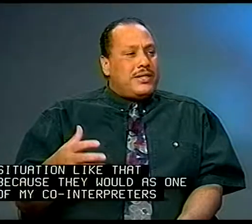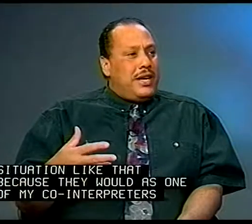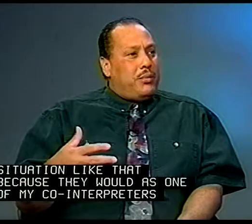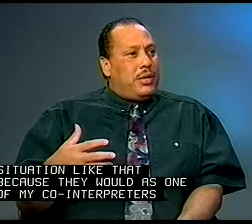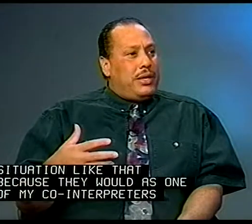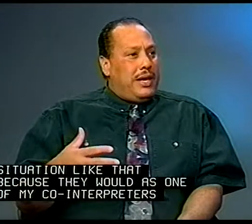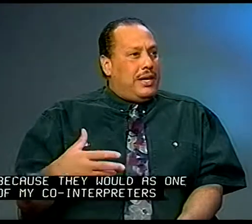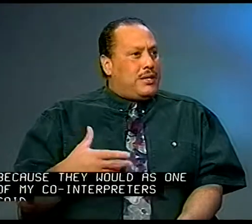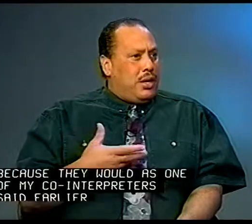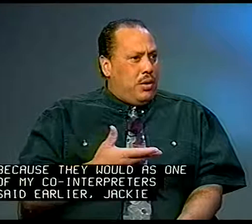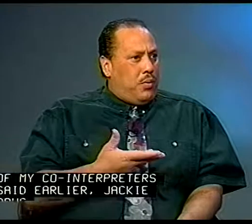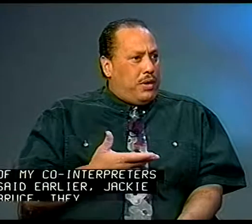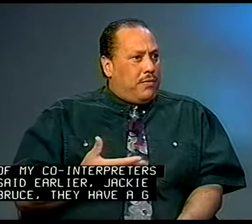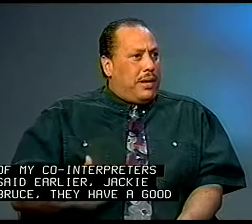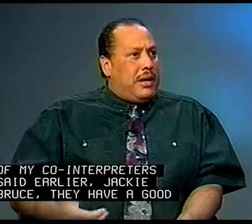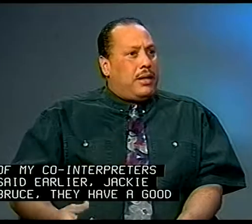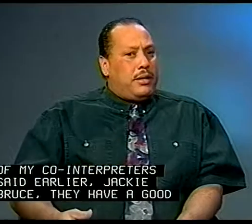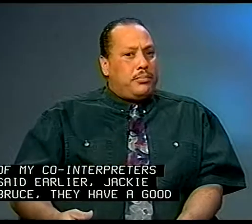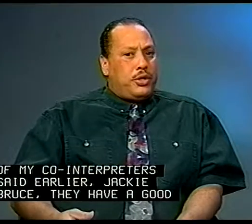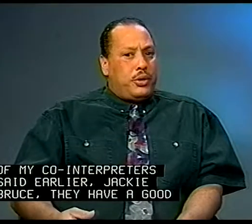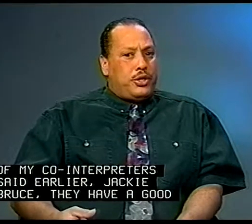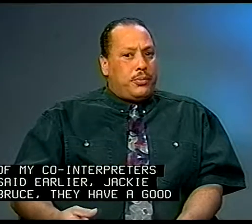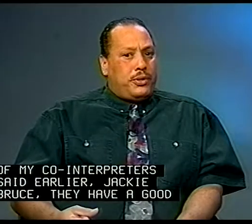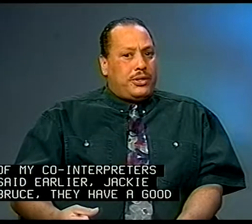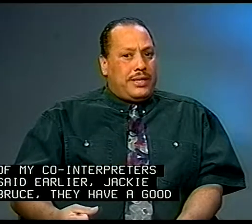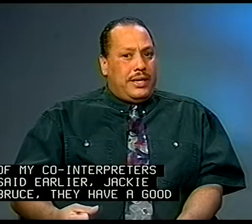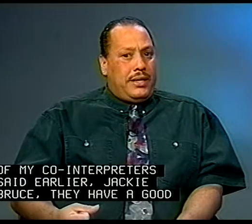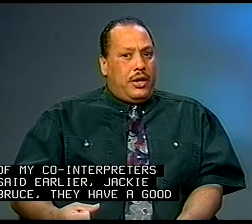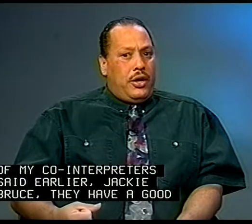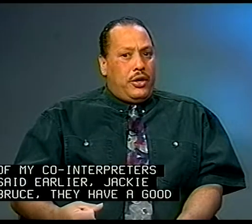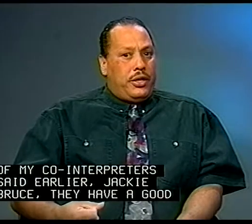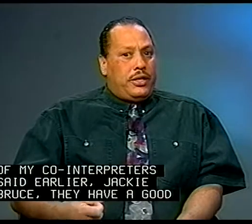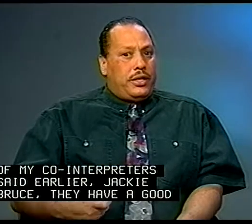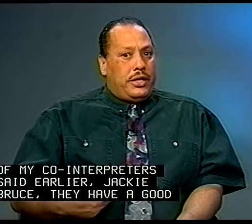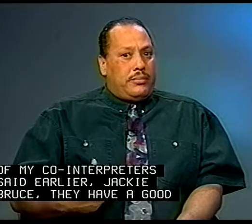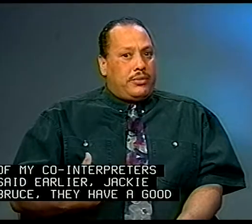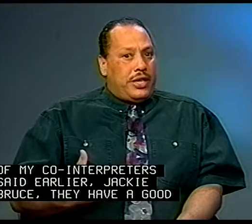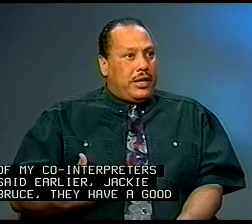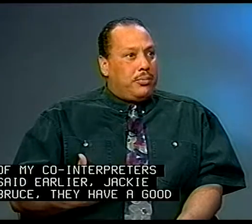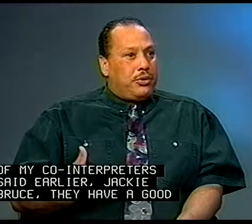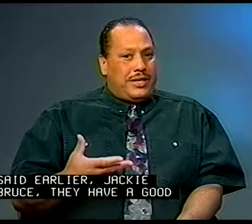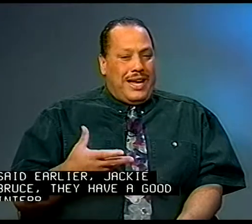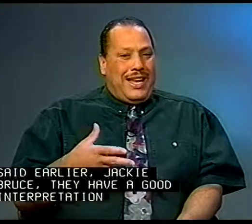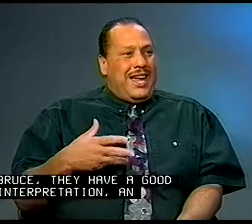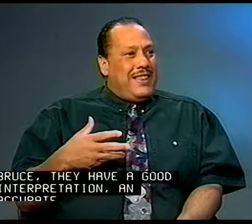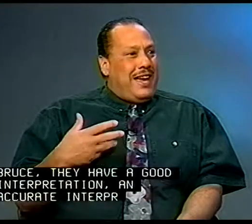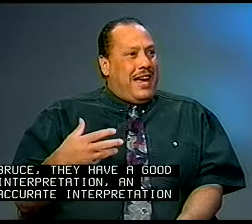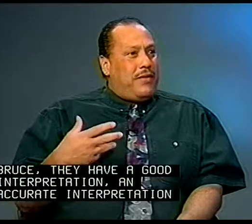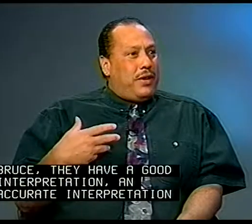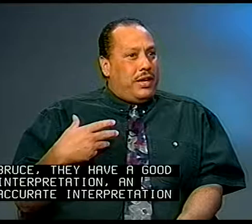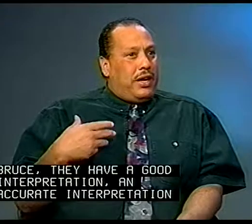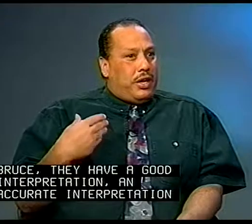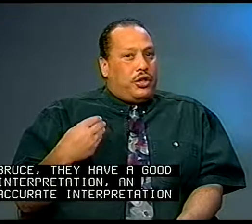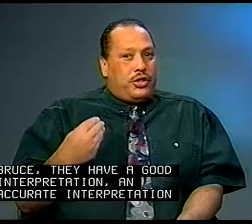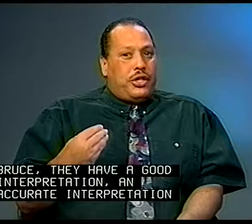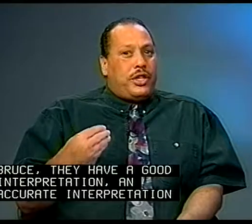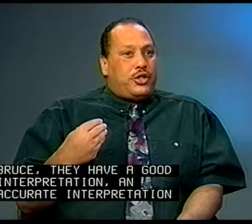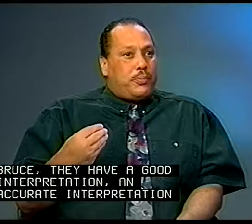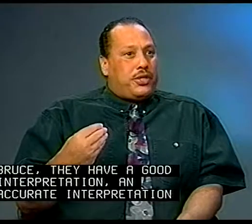they would, as one of my co-interpreters said earlier, Jackie Bruce, that they have a good